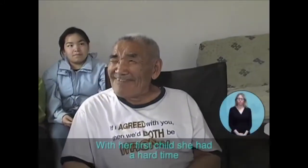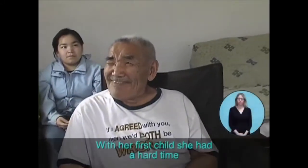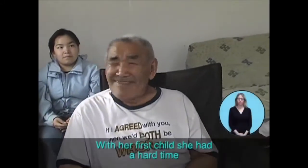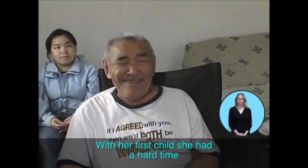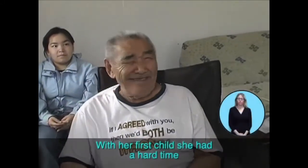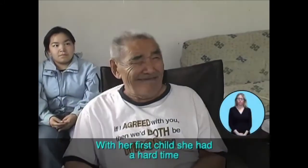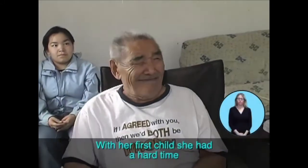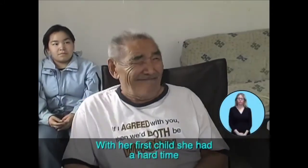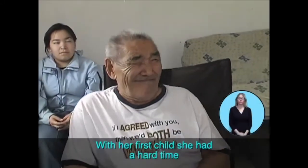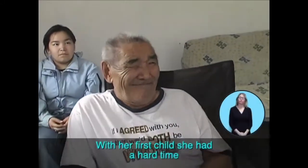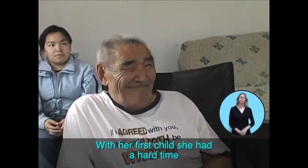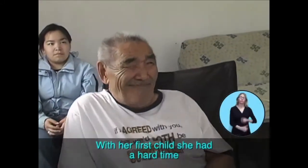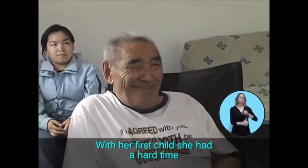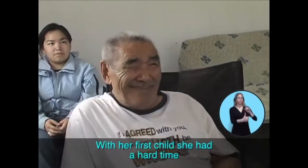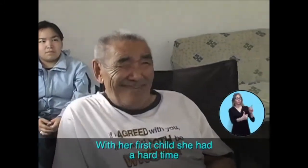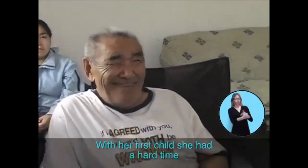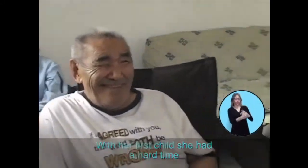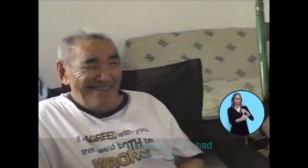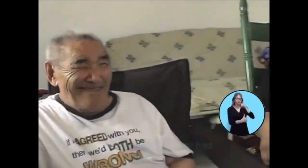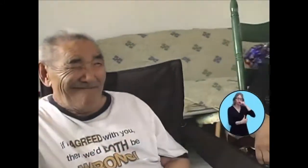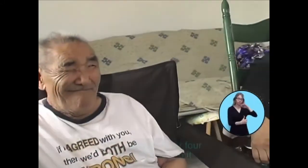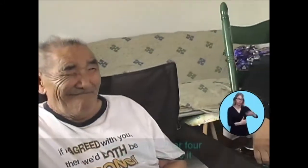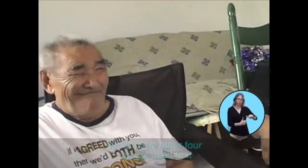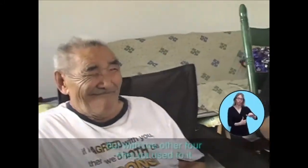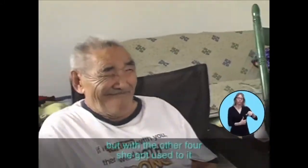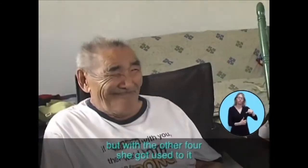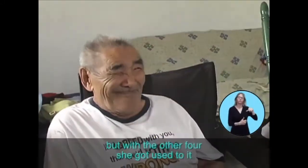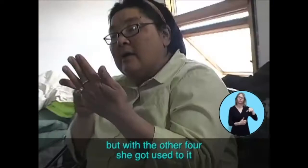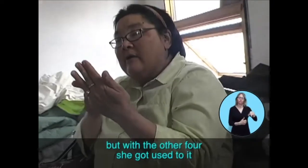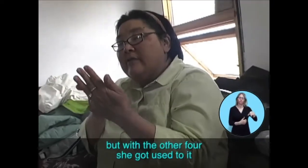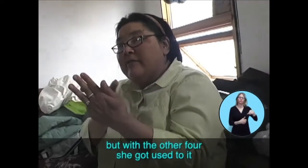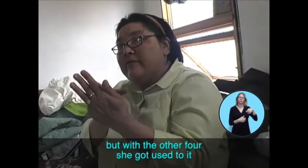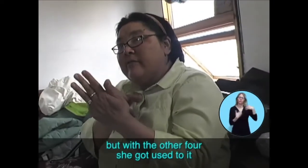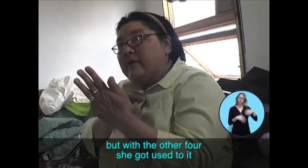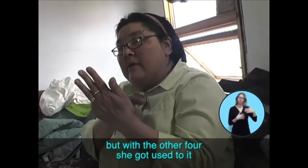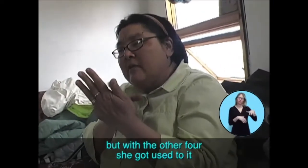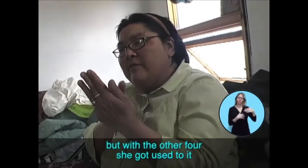With her first one, she had a hard time, but the other